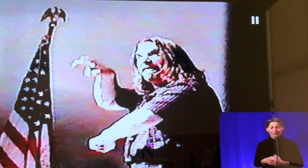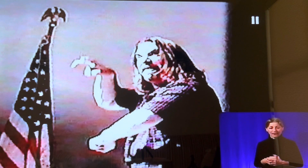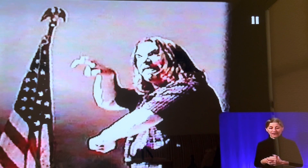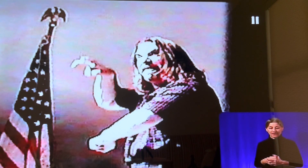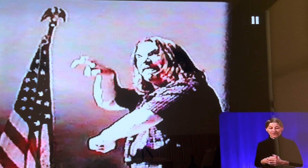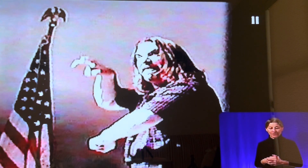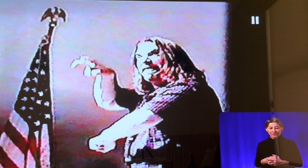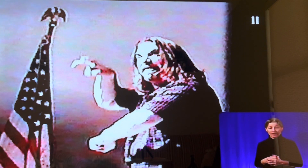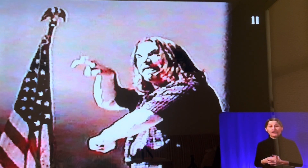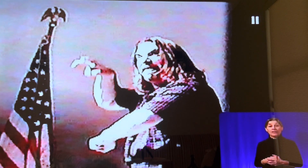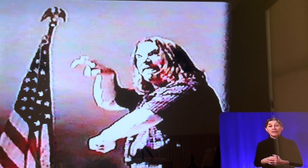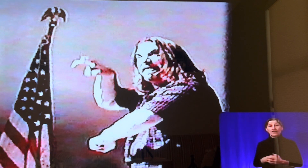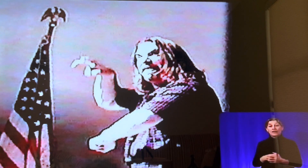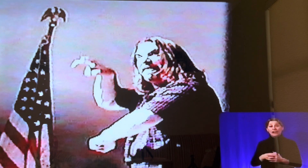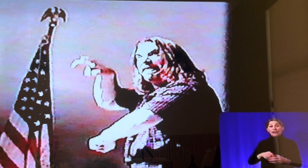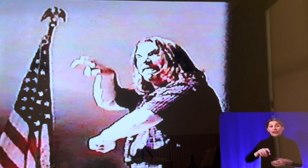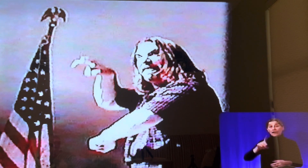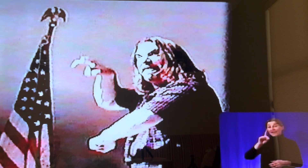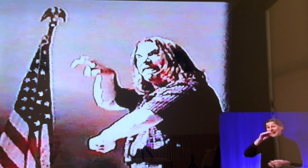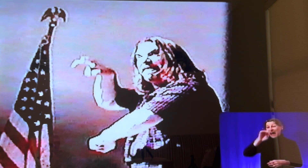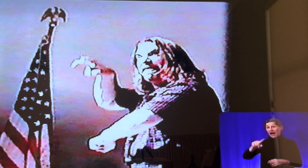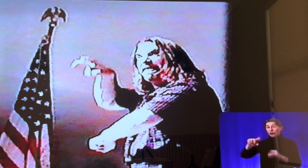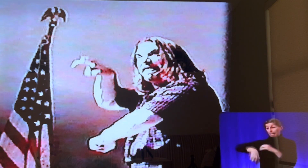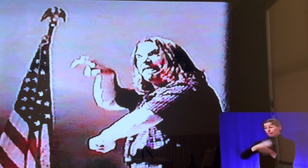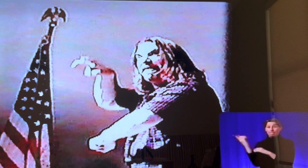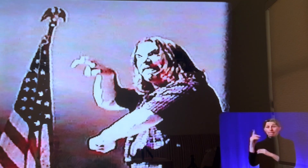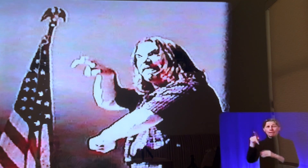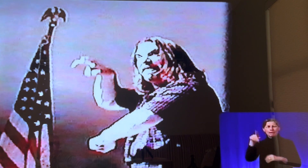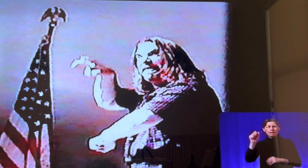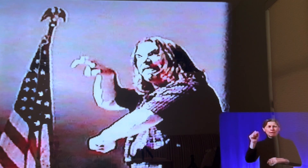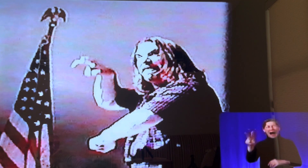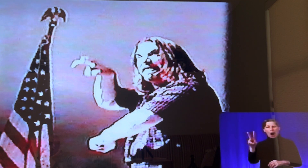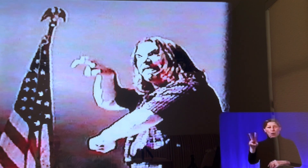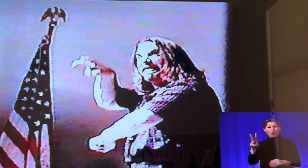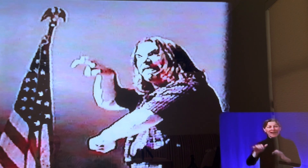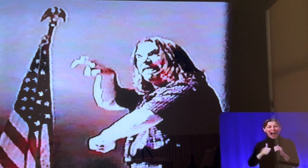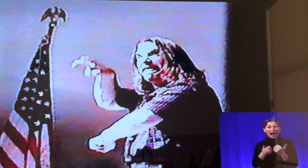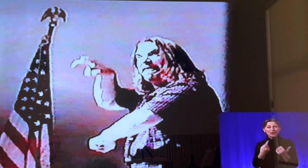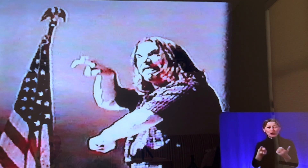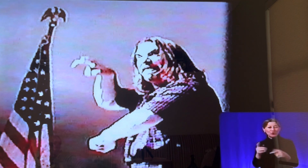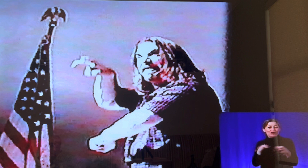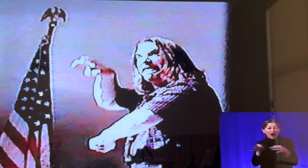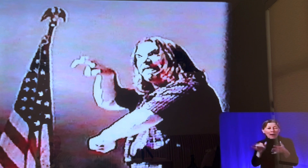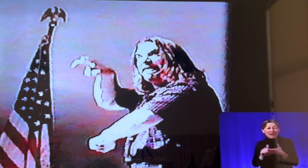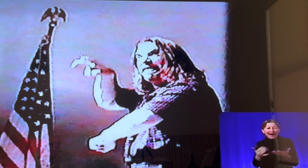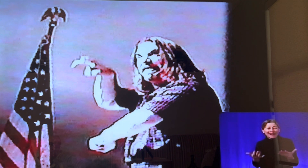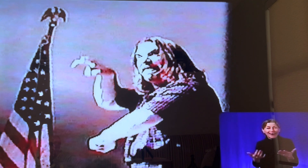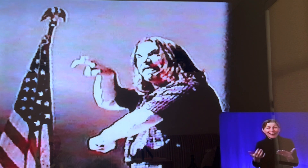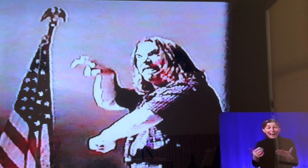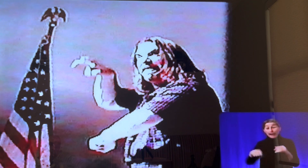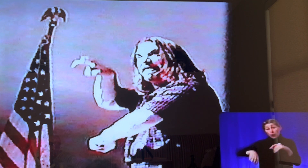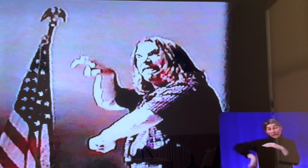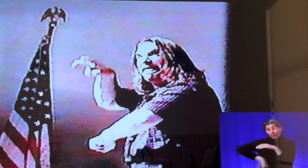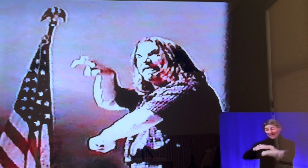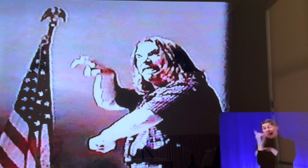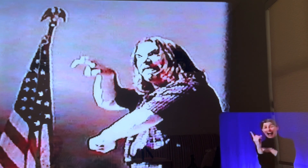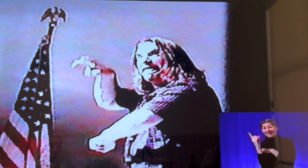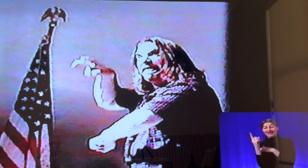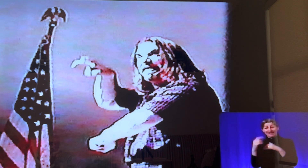So the dial goes up, pow. How are you going to describe that? You know, it goes up as high as it can. You've got to